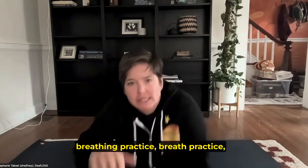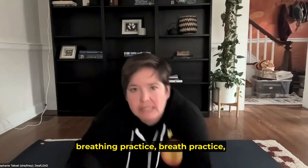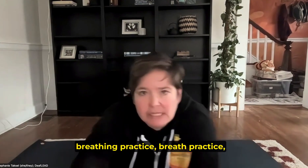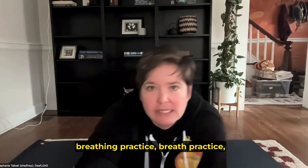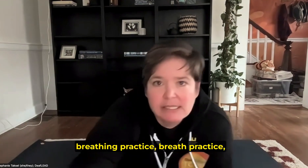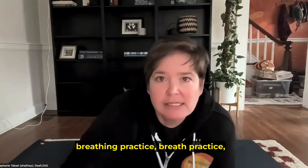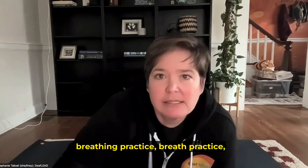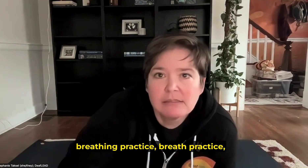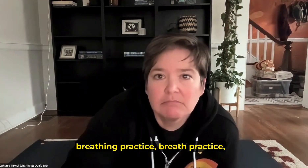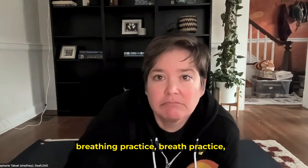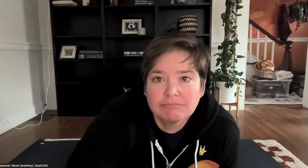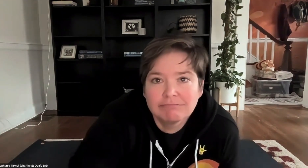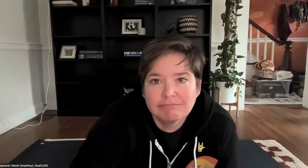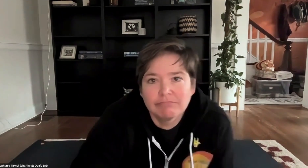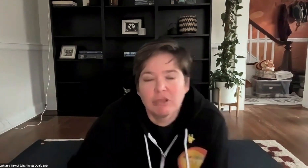breath practice